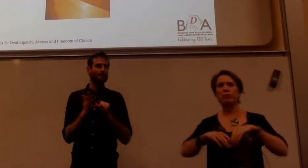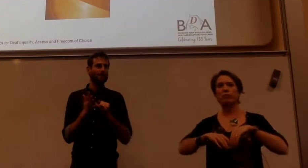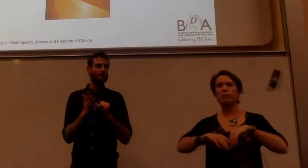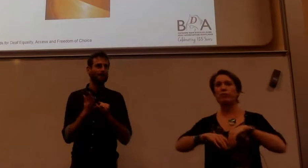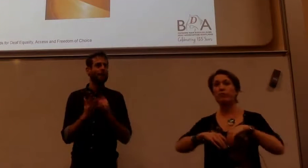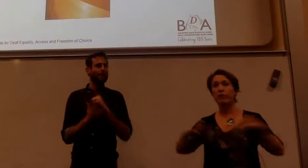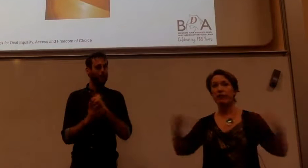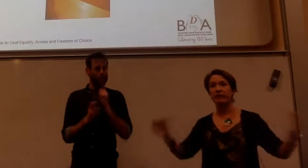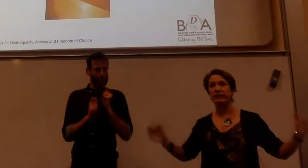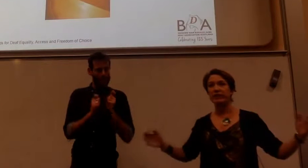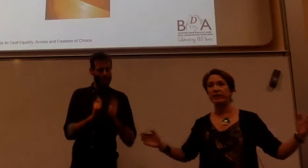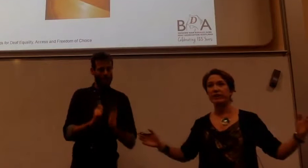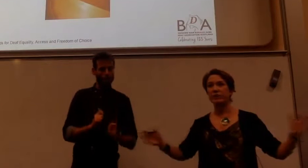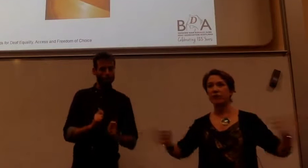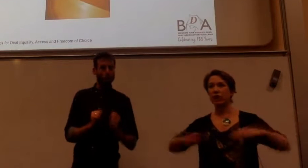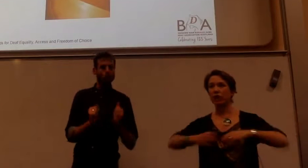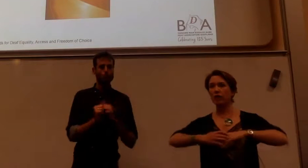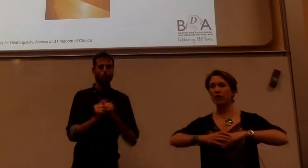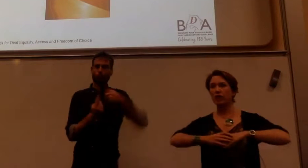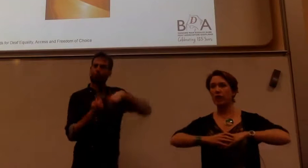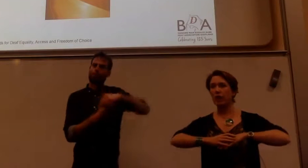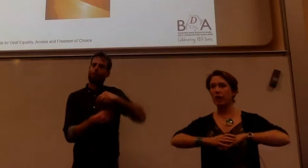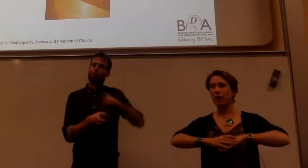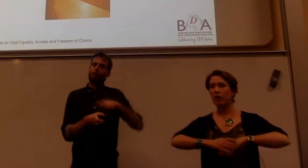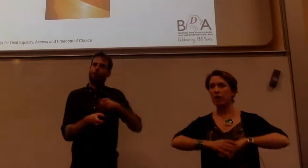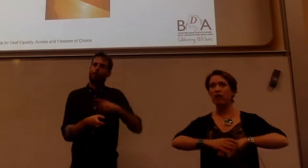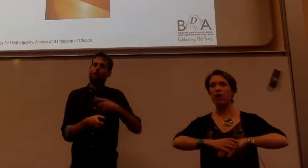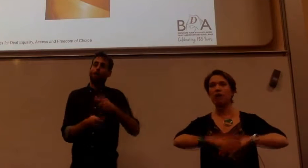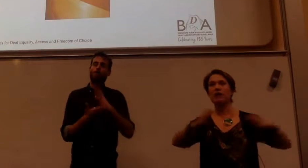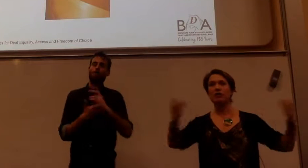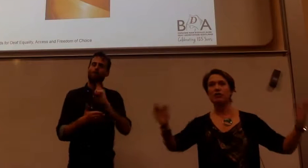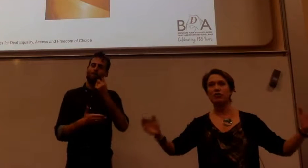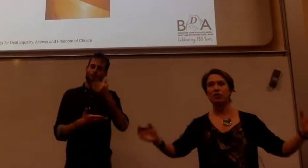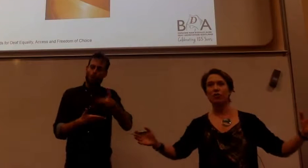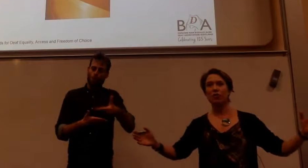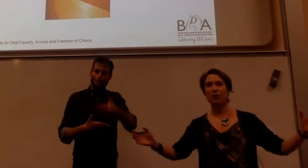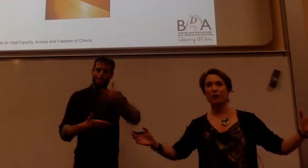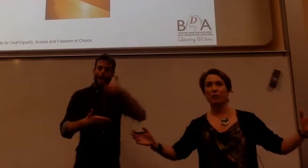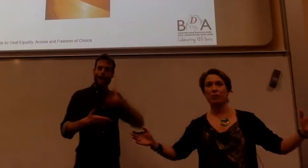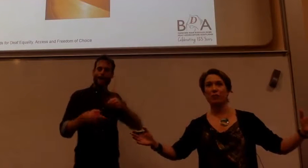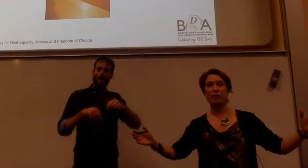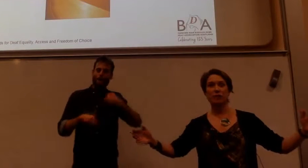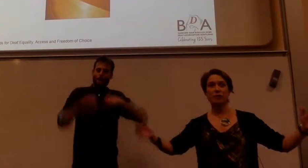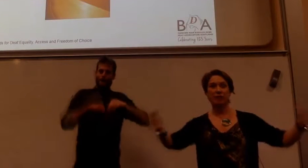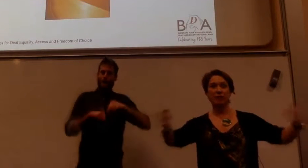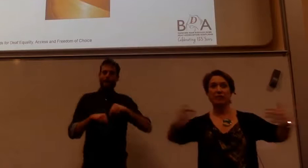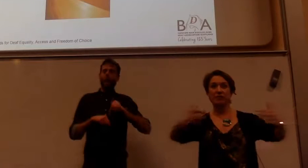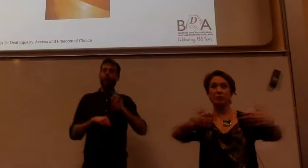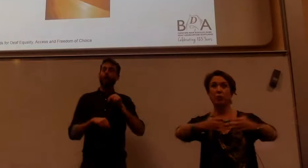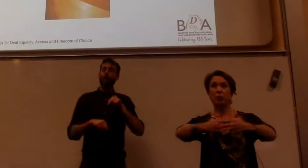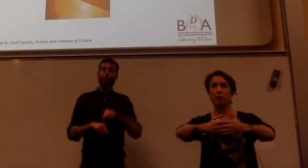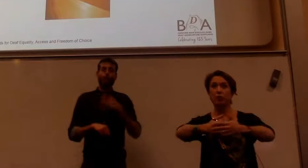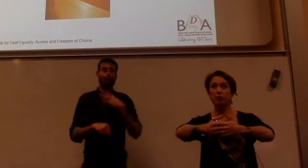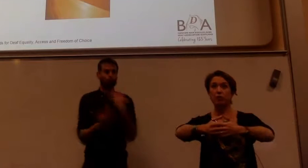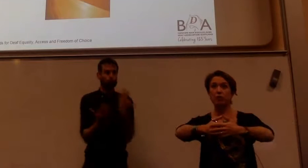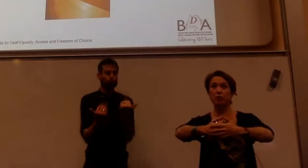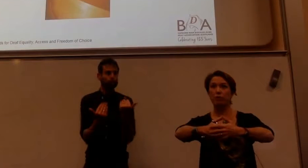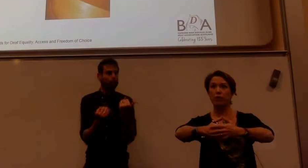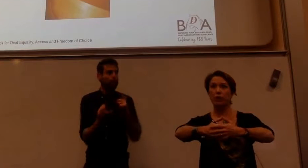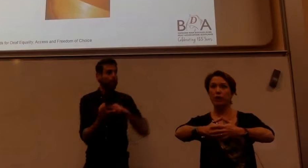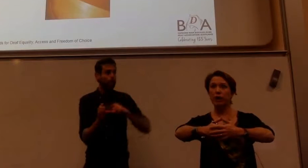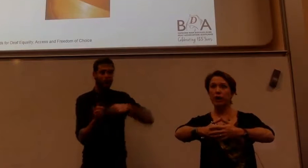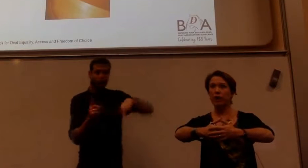what they will be doing first is to encourage a range of young people to come together to form a